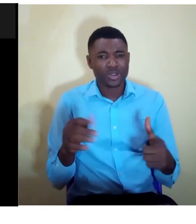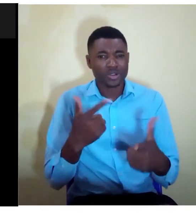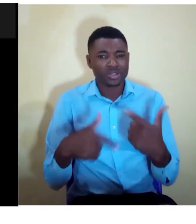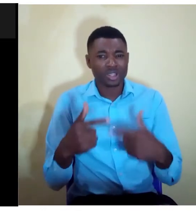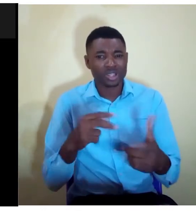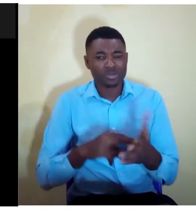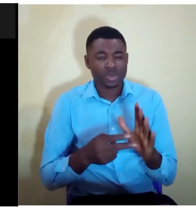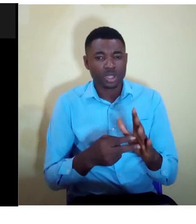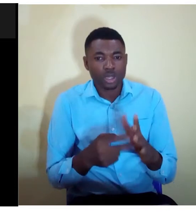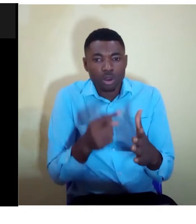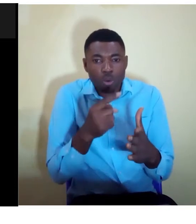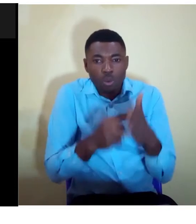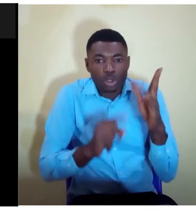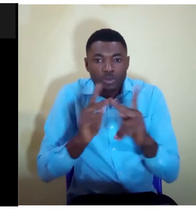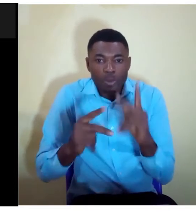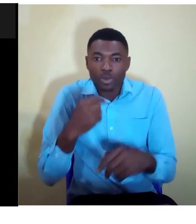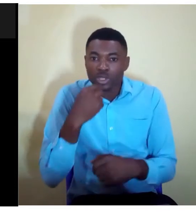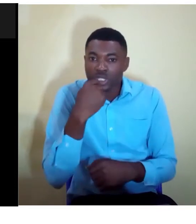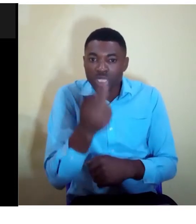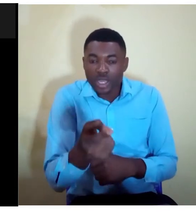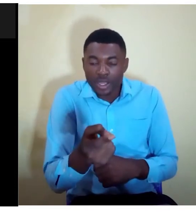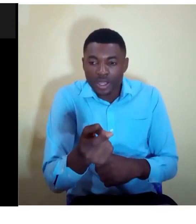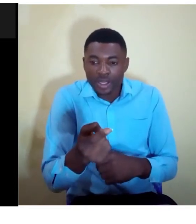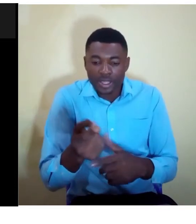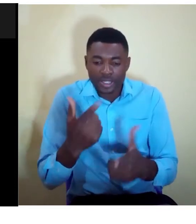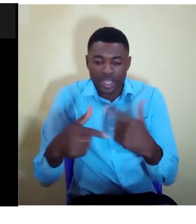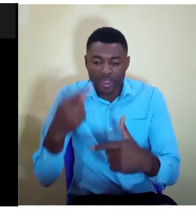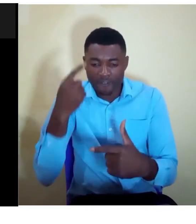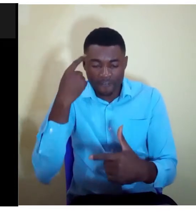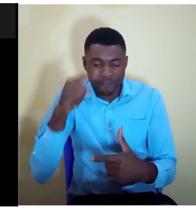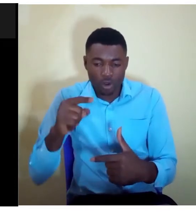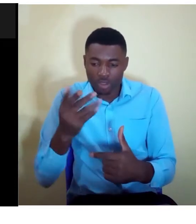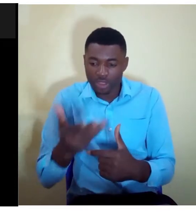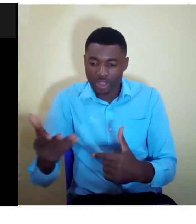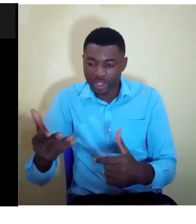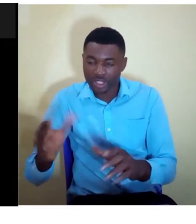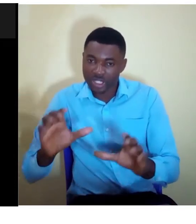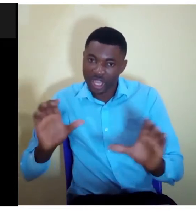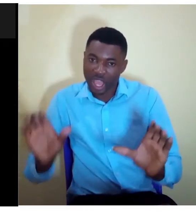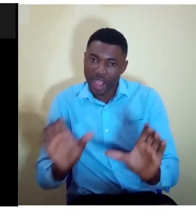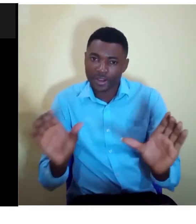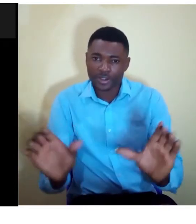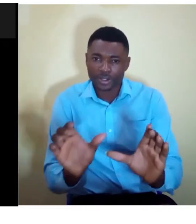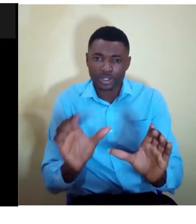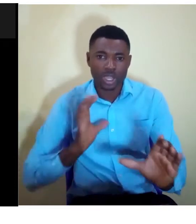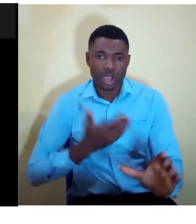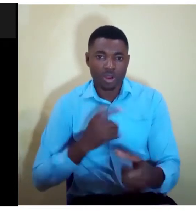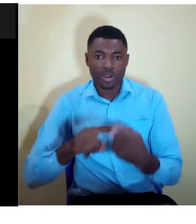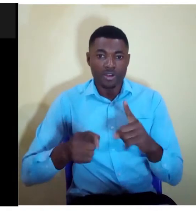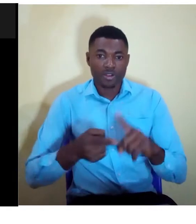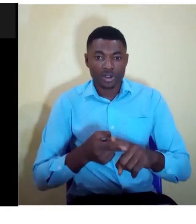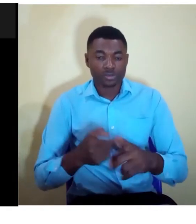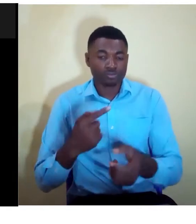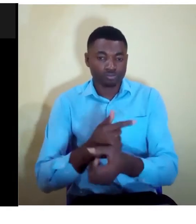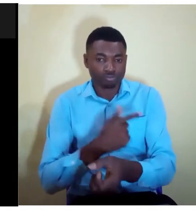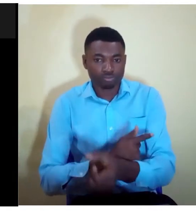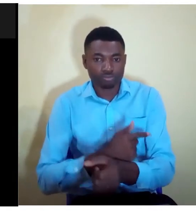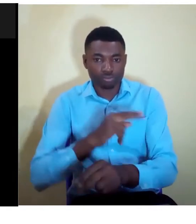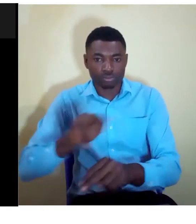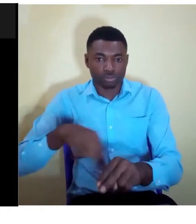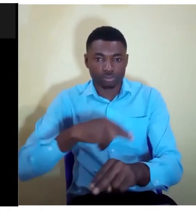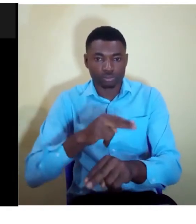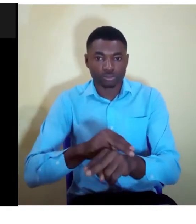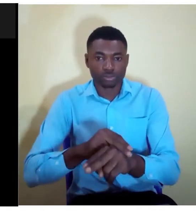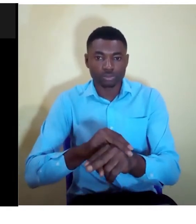what it says: conventional signs for objects and actions. Our friends at Ghana National Association